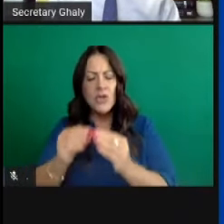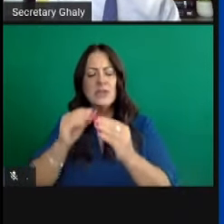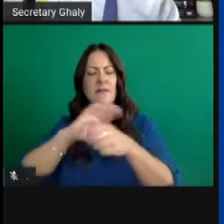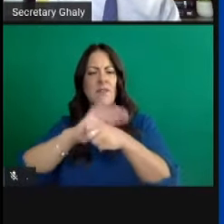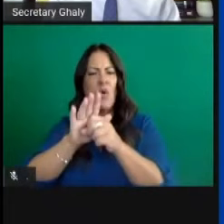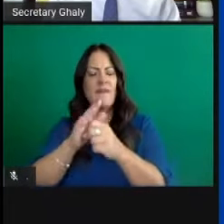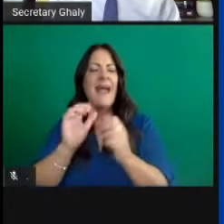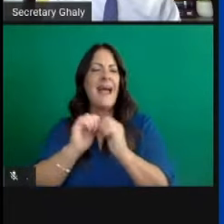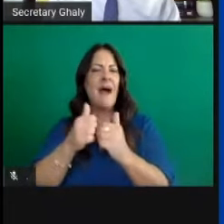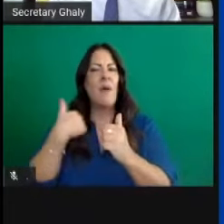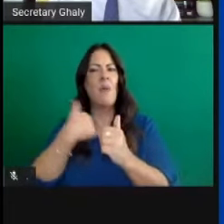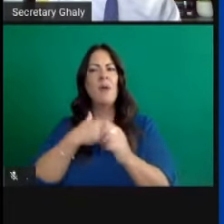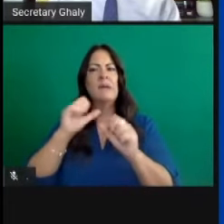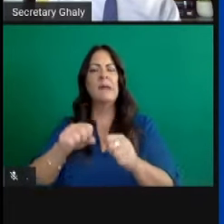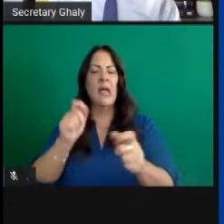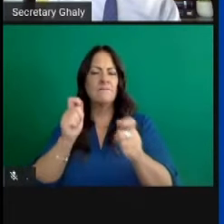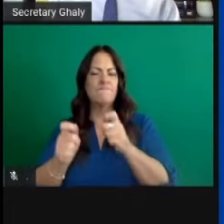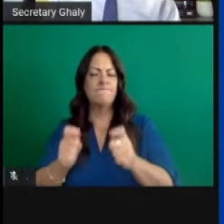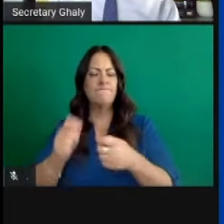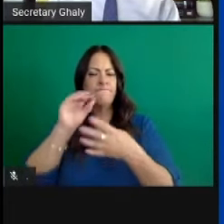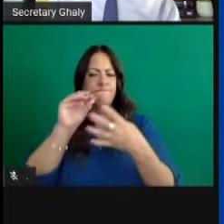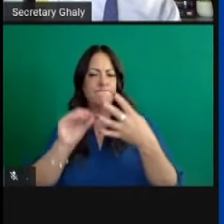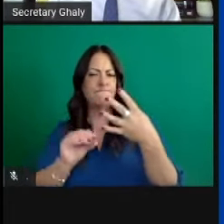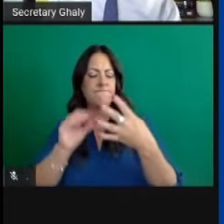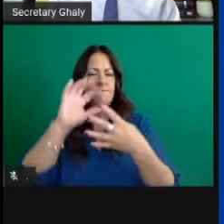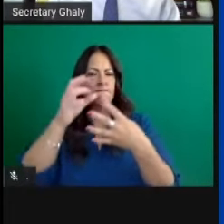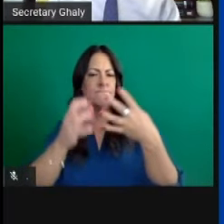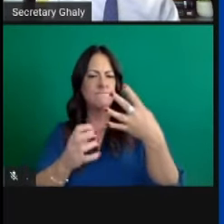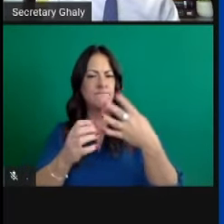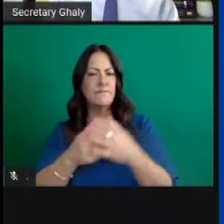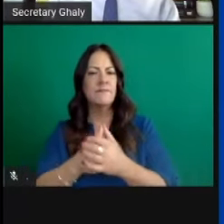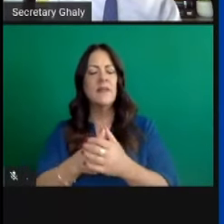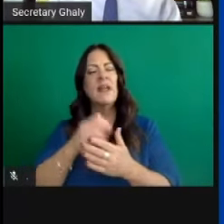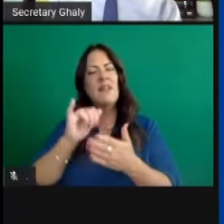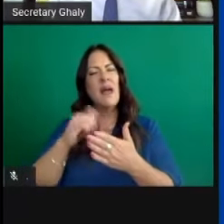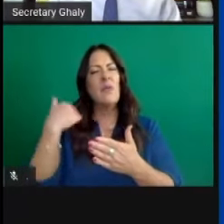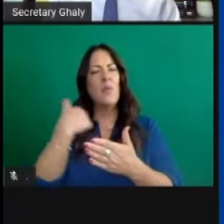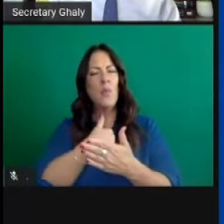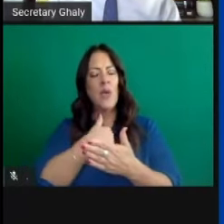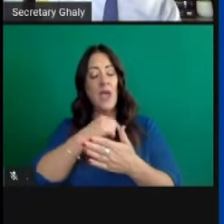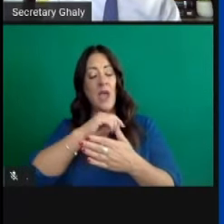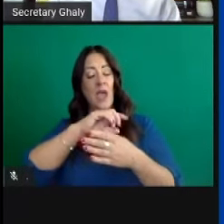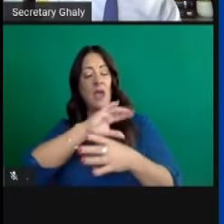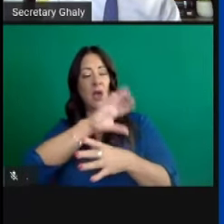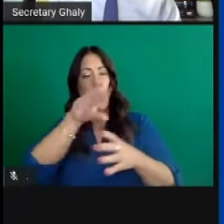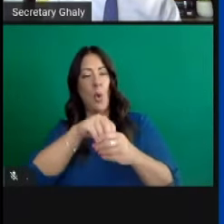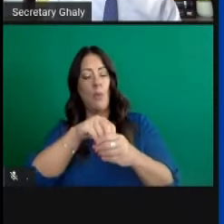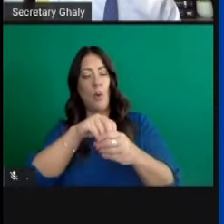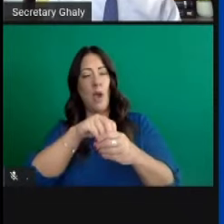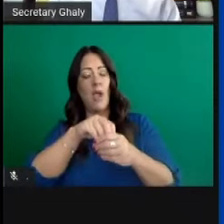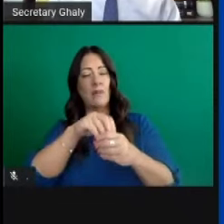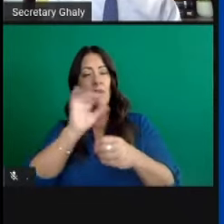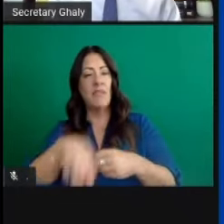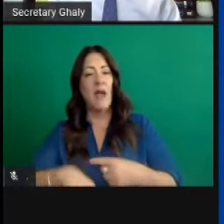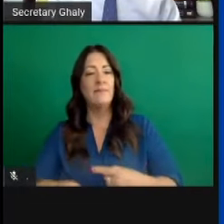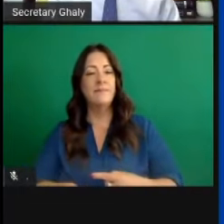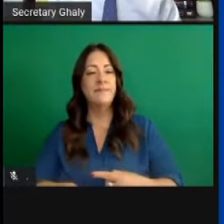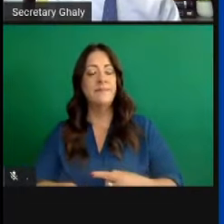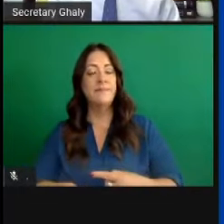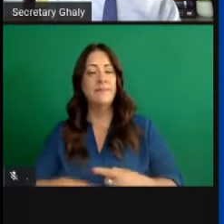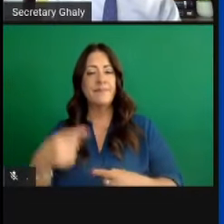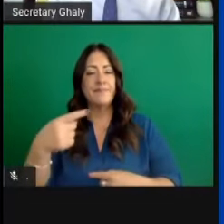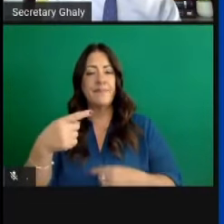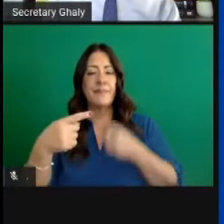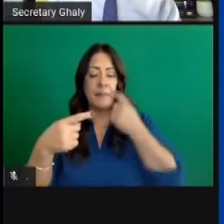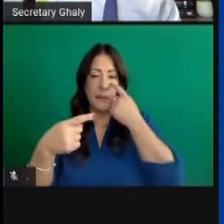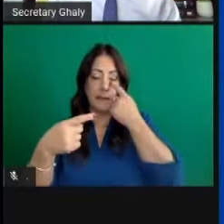to less restrictive tiers in a thoughtful, slow, and stringent way, guided by data and science,